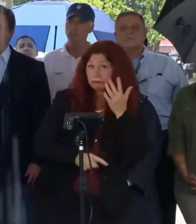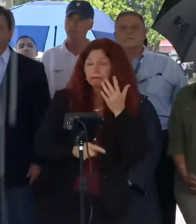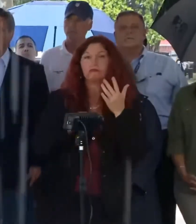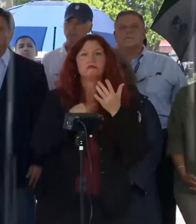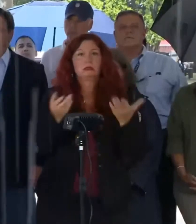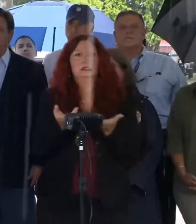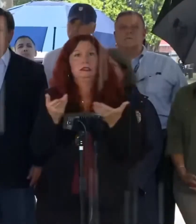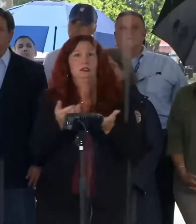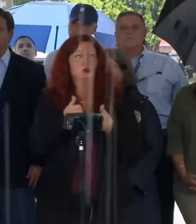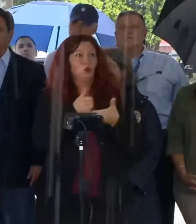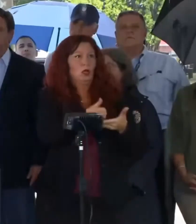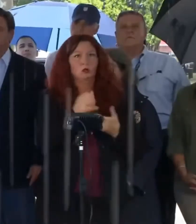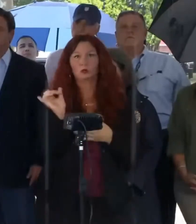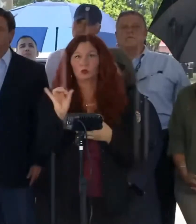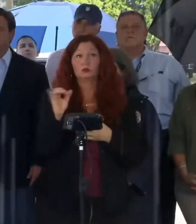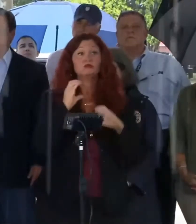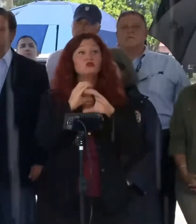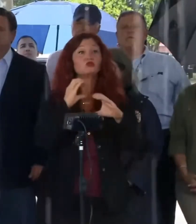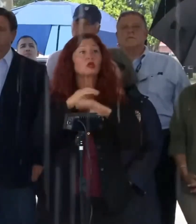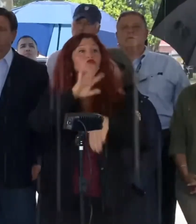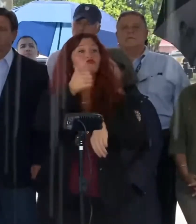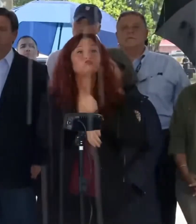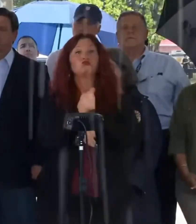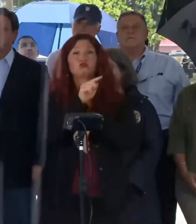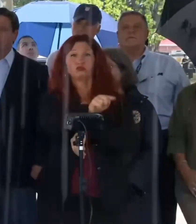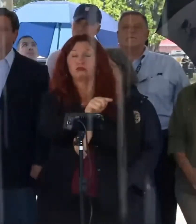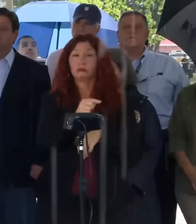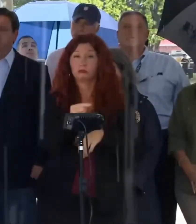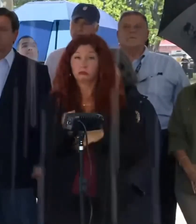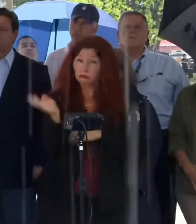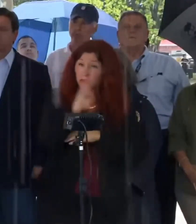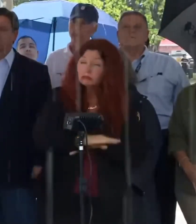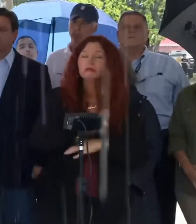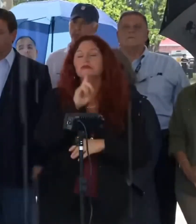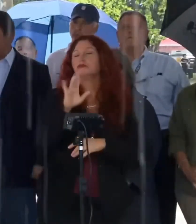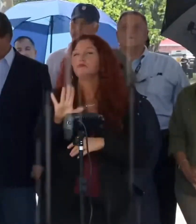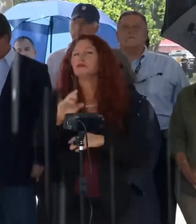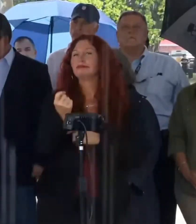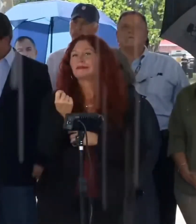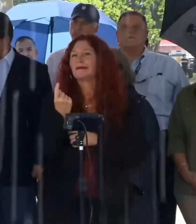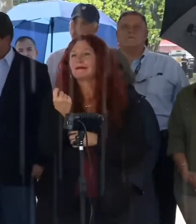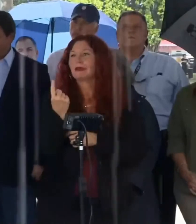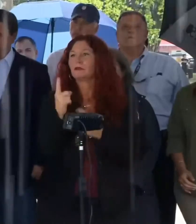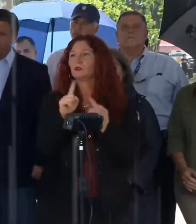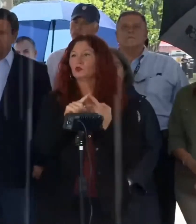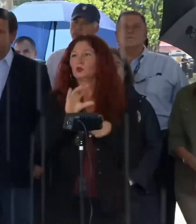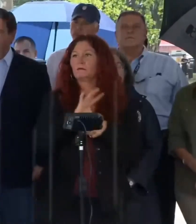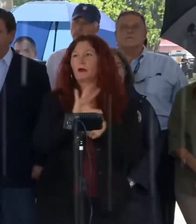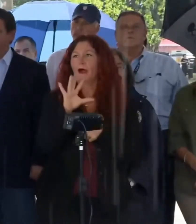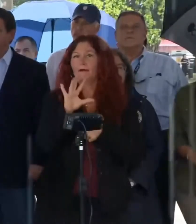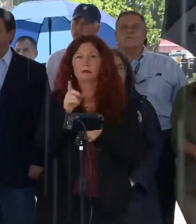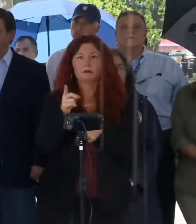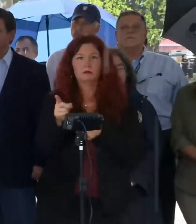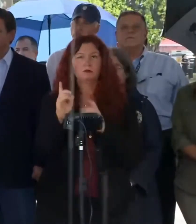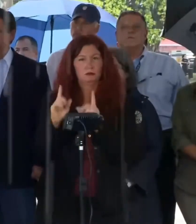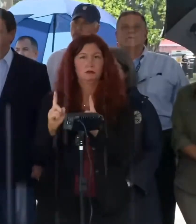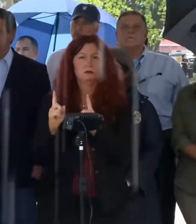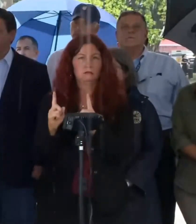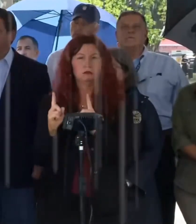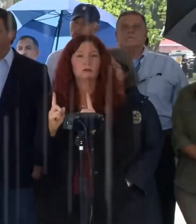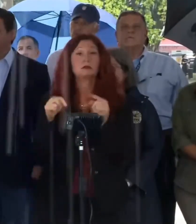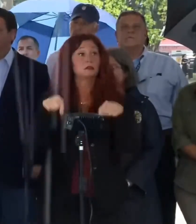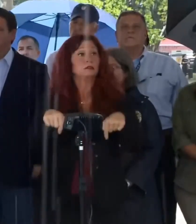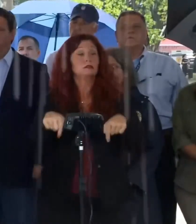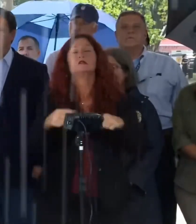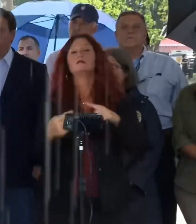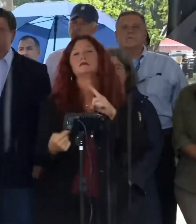those hours on those mobile units are from 11 a.m. to 5 p.m. at the Family Assistance Center. Florida Department of Highway